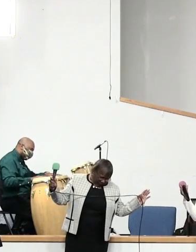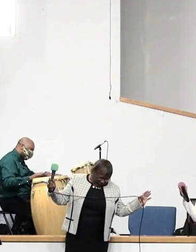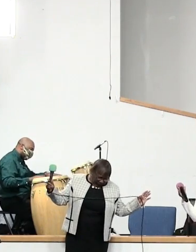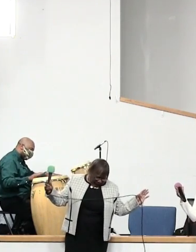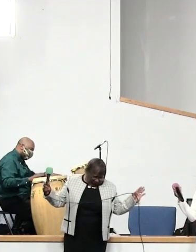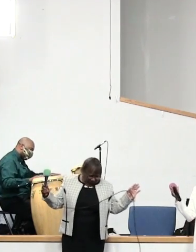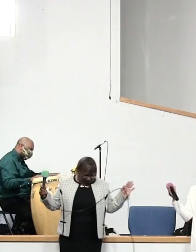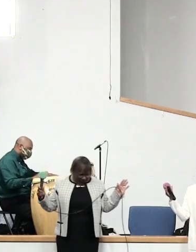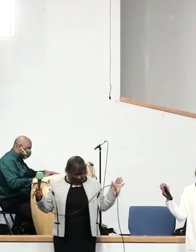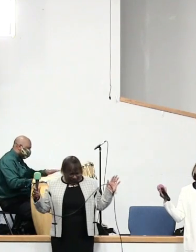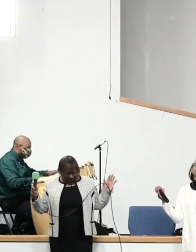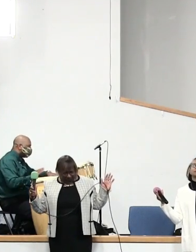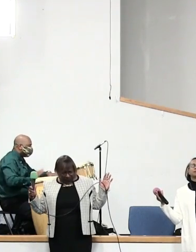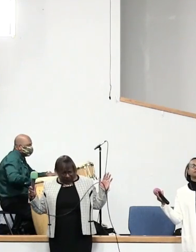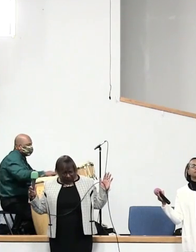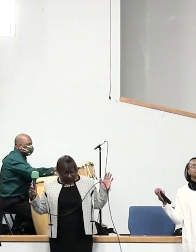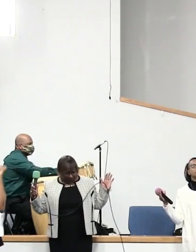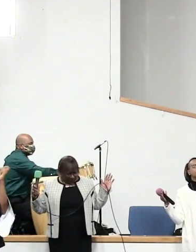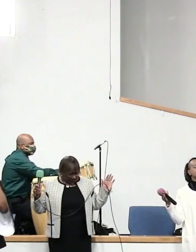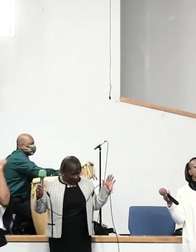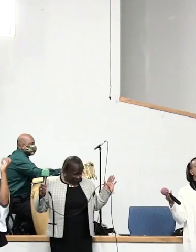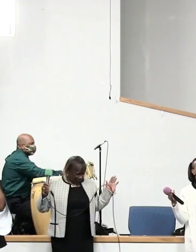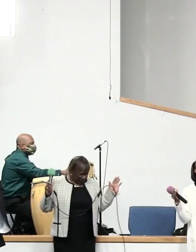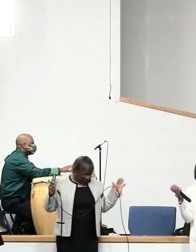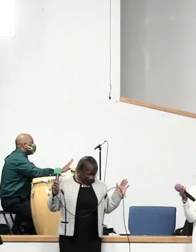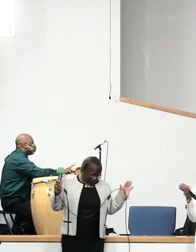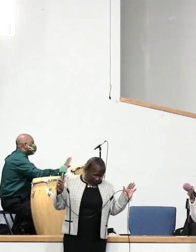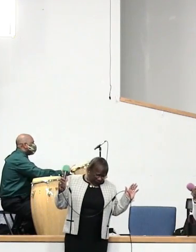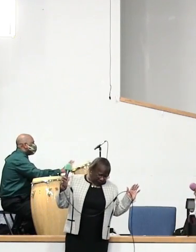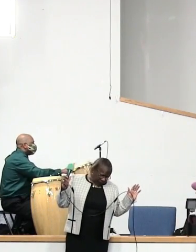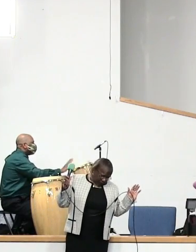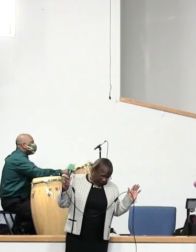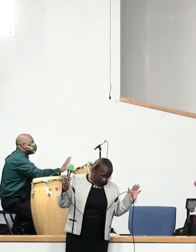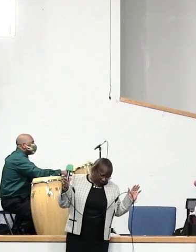Hallelujah, Jesus. Hallelujah, Jesus.